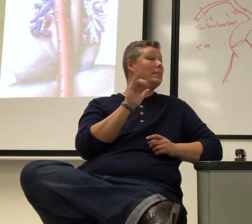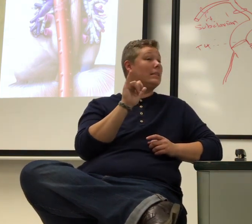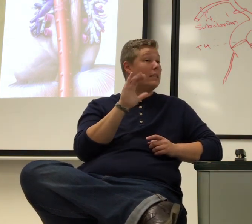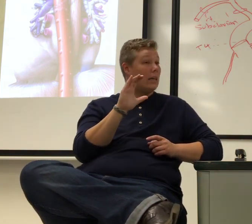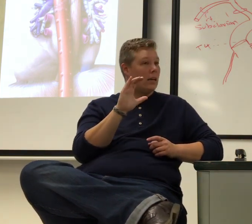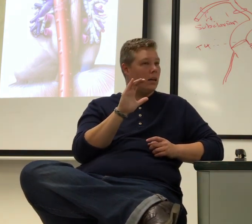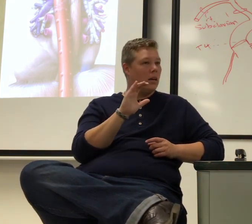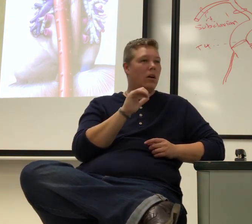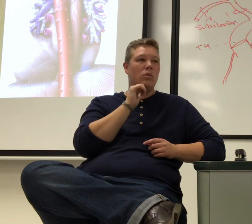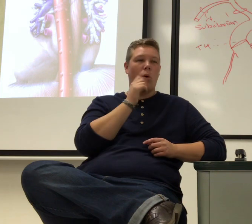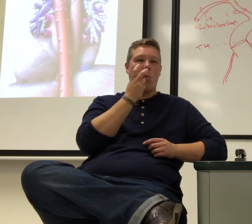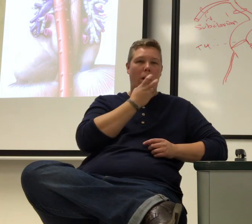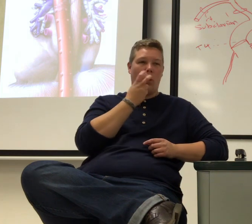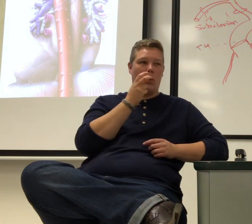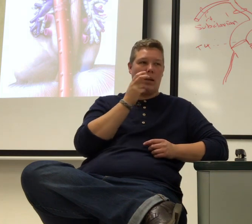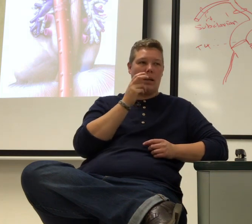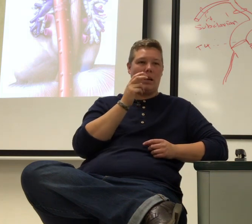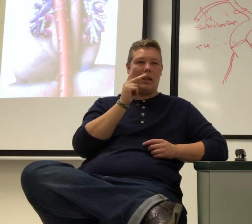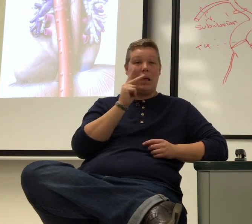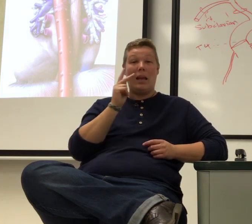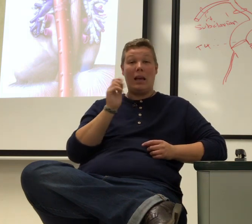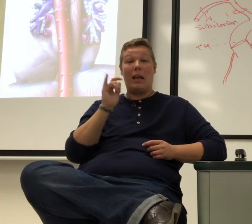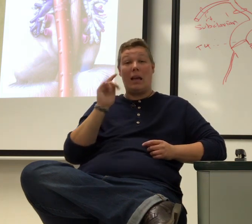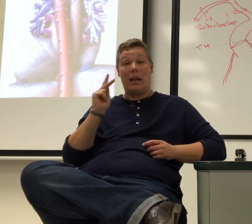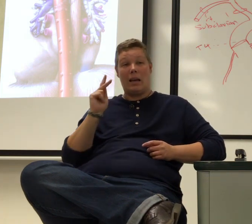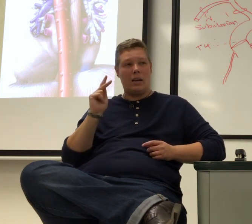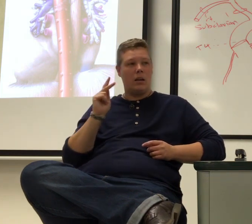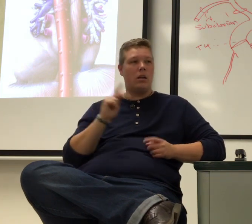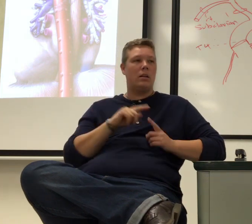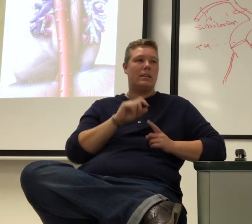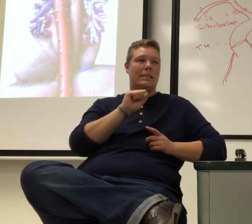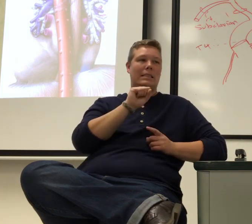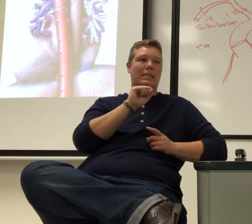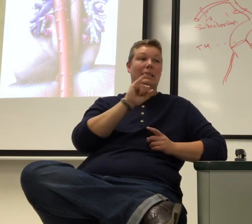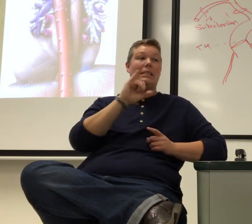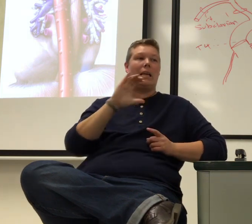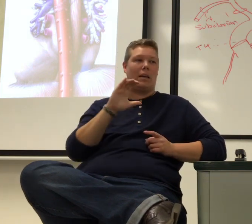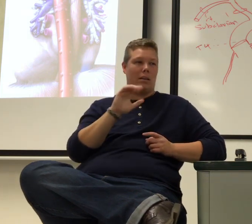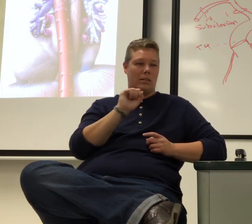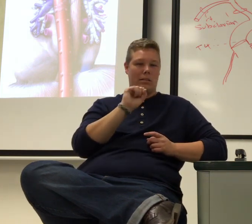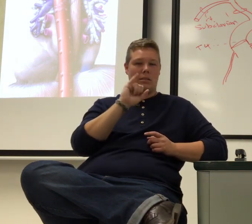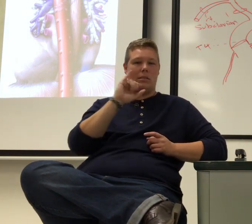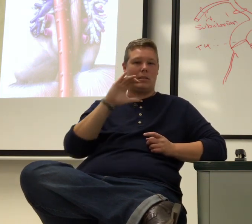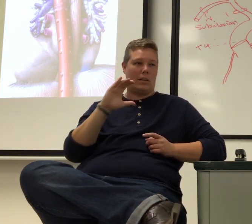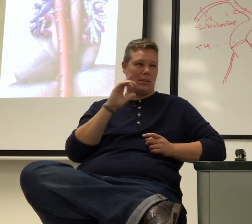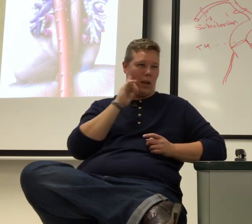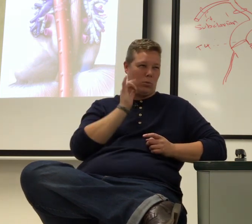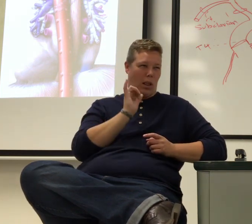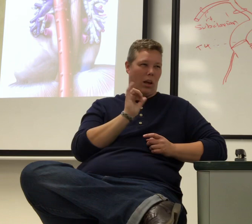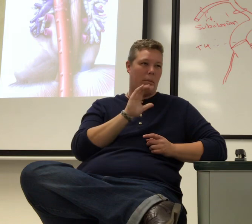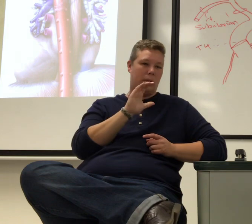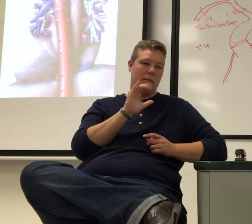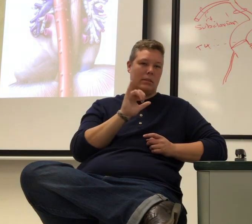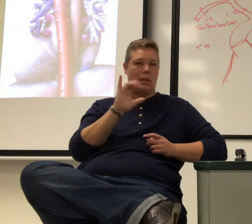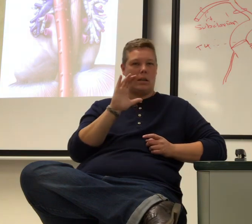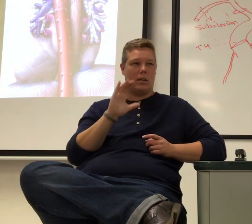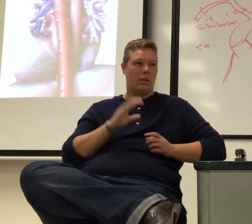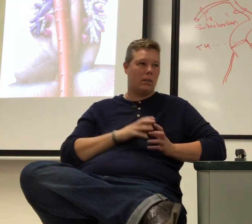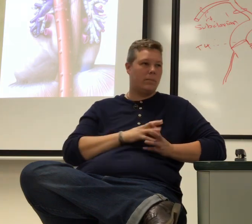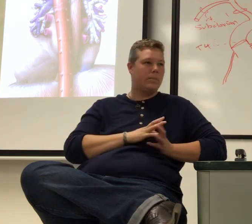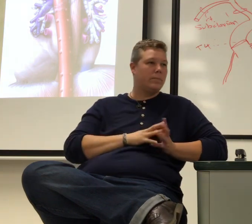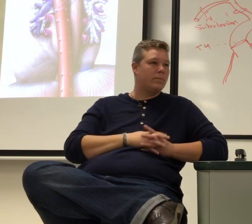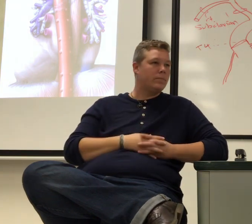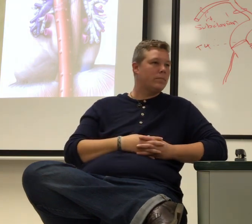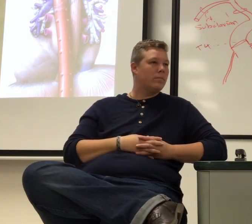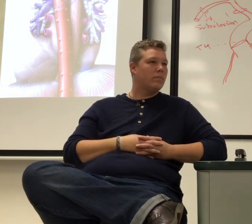say thoracic. I hear that a lot. It's thoracic, it's just kind of, we spell it differently. All right, so this one just